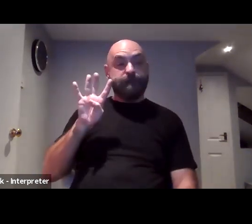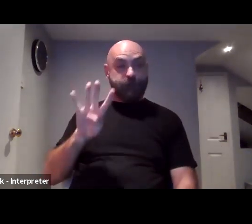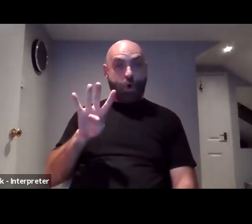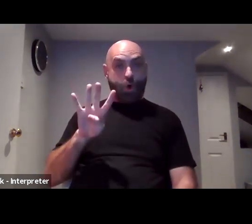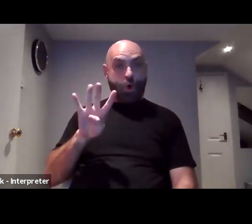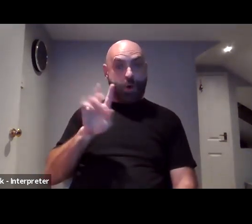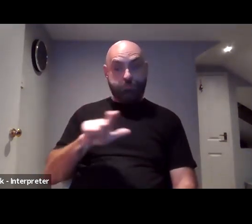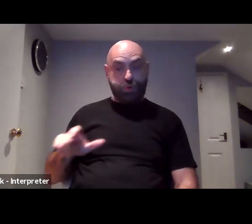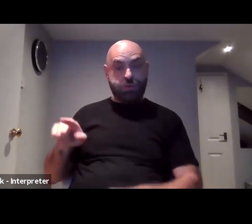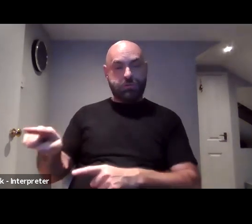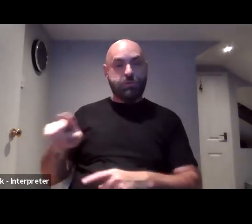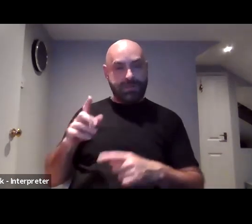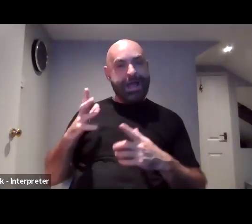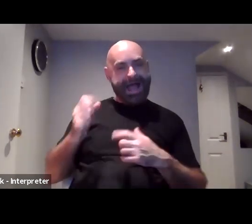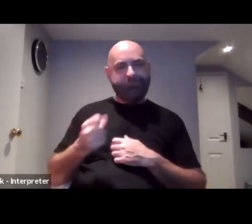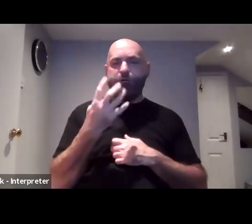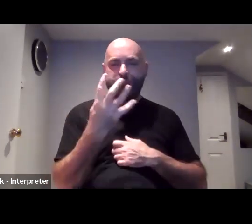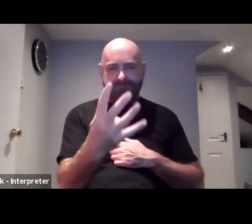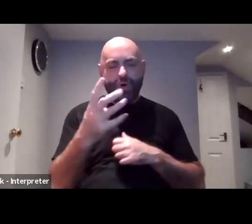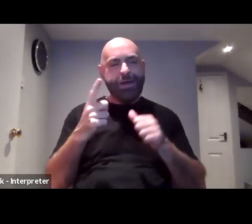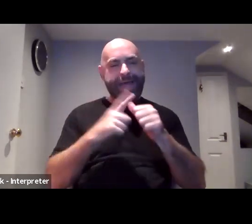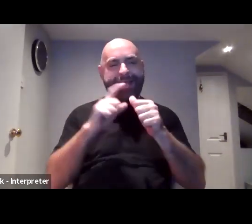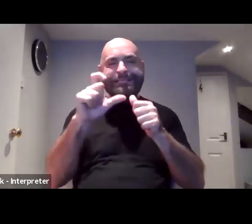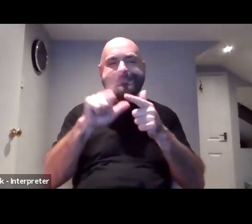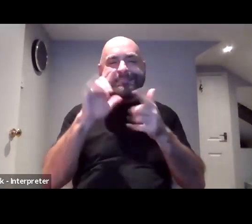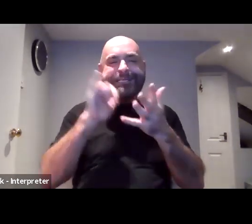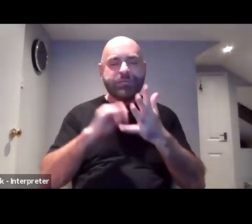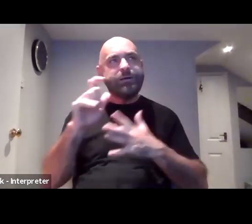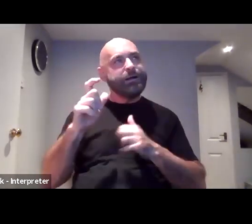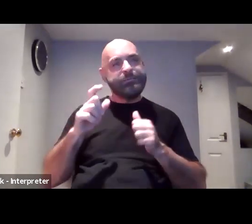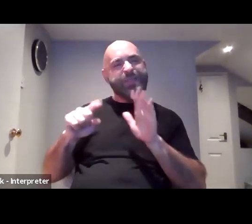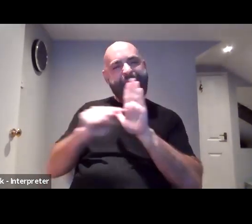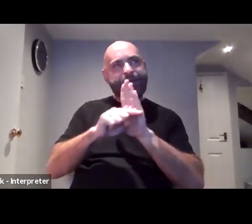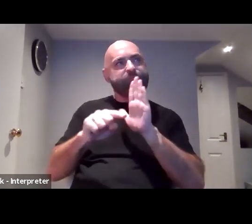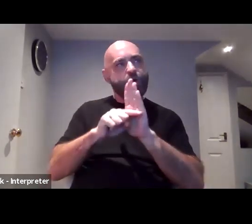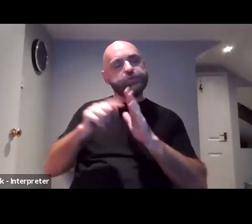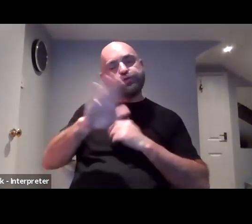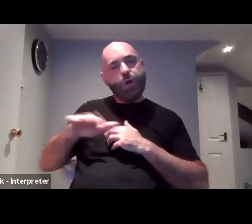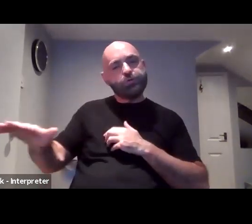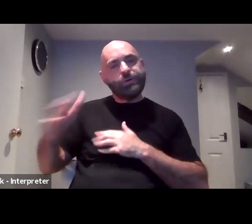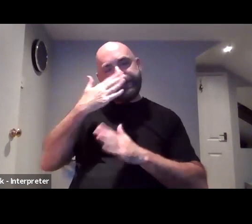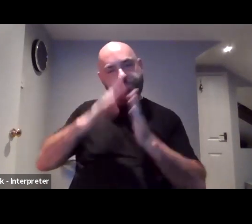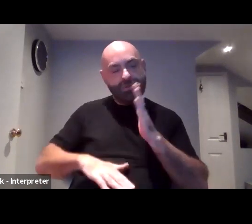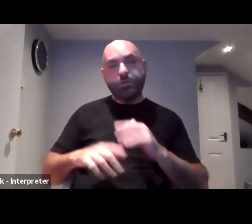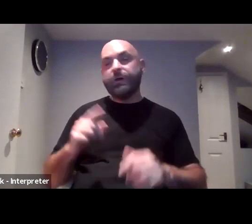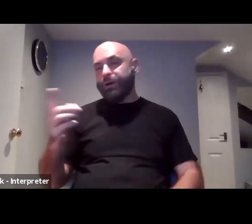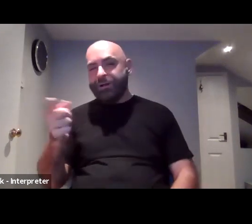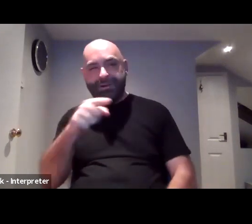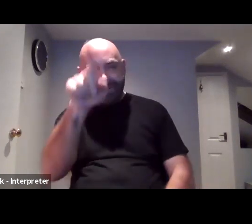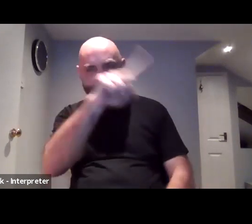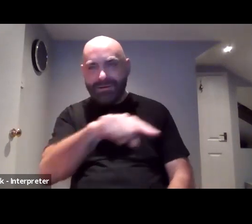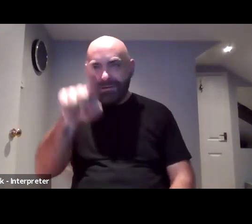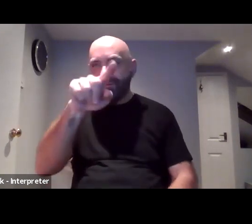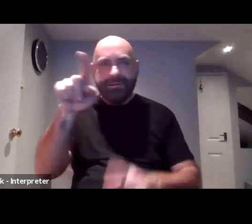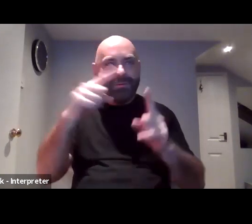pupils with 4 or more adverse child experiences, another 4 with 3, 5 with 2, this